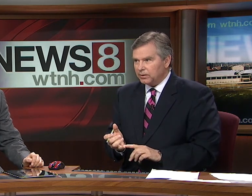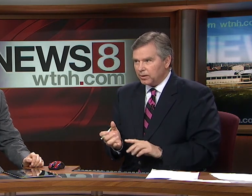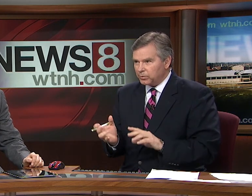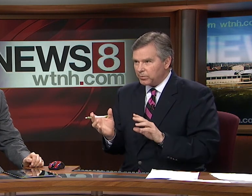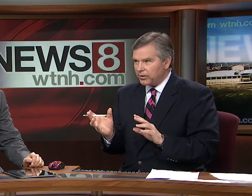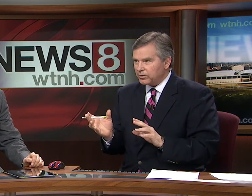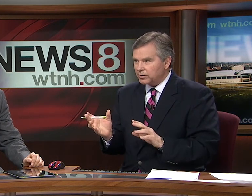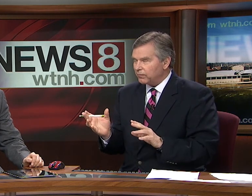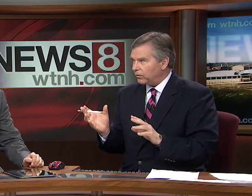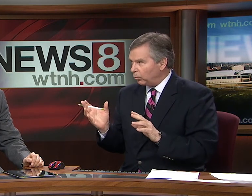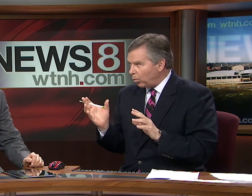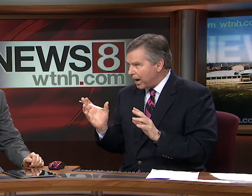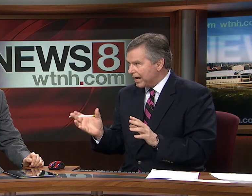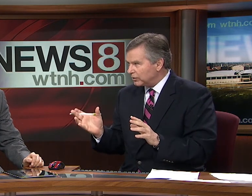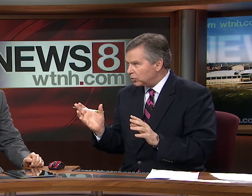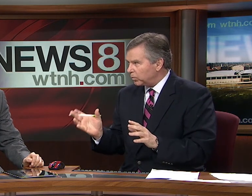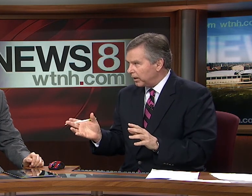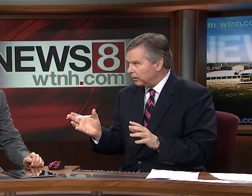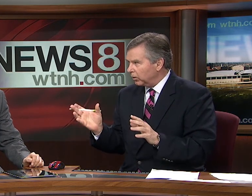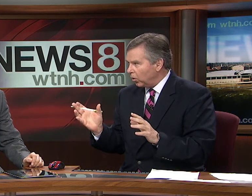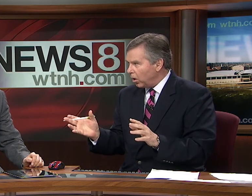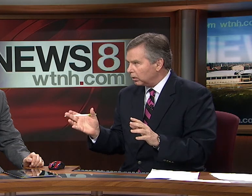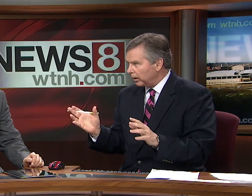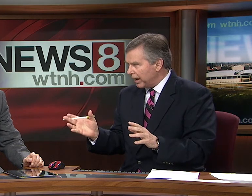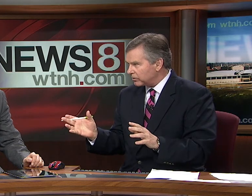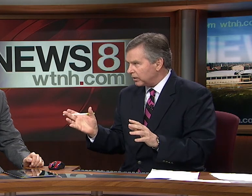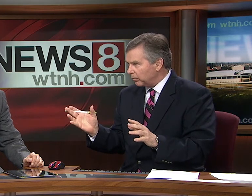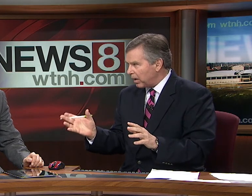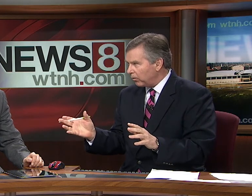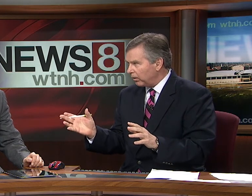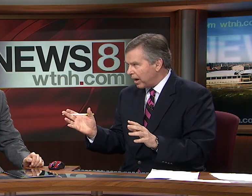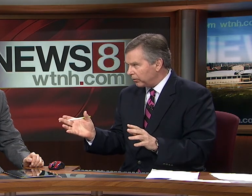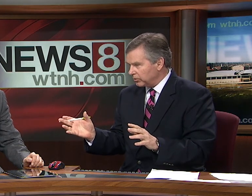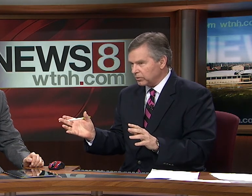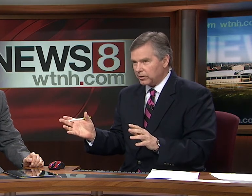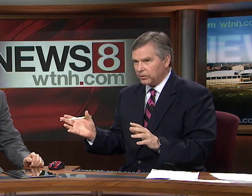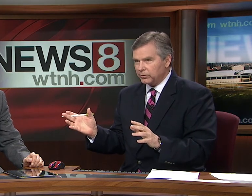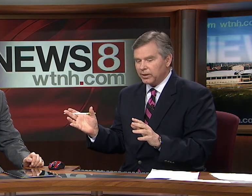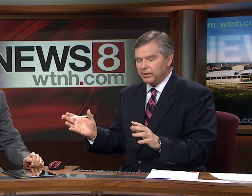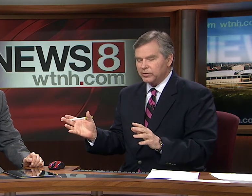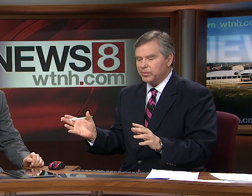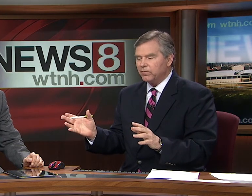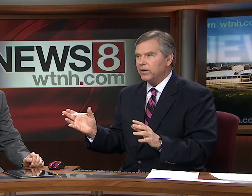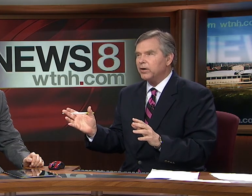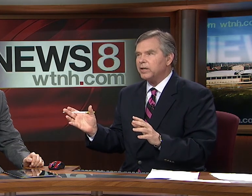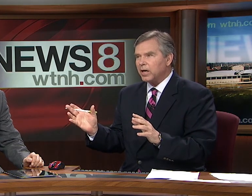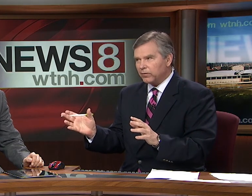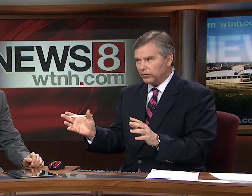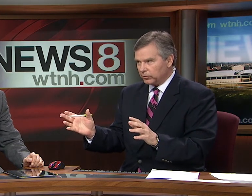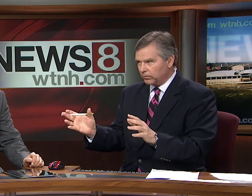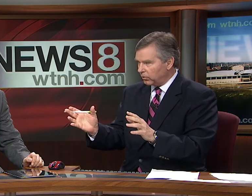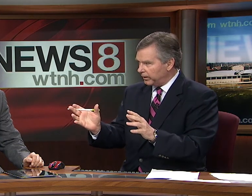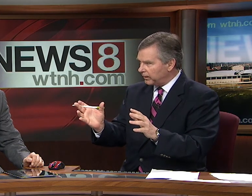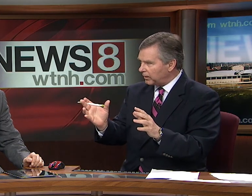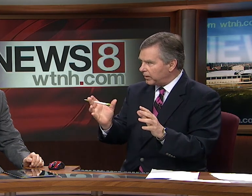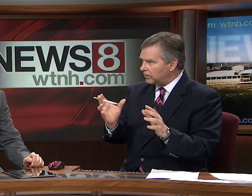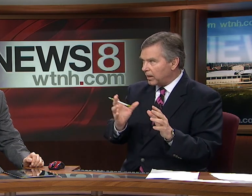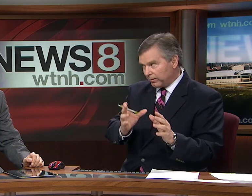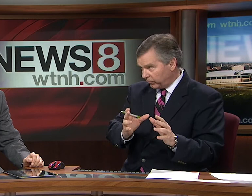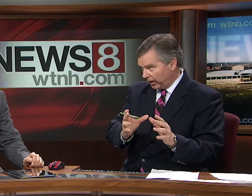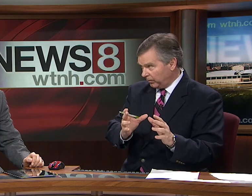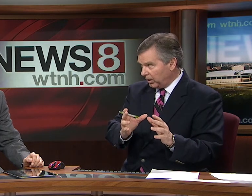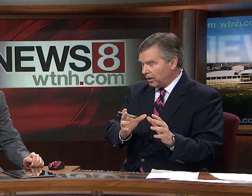said. Prepare yourself for widespread, long-lasting power outages. And the utilities have been very careful to avoid any